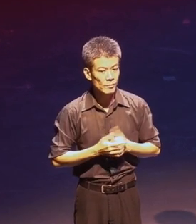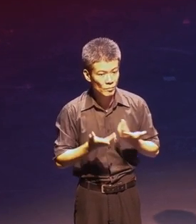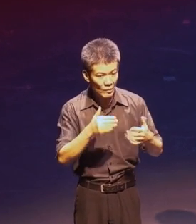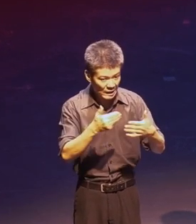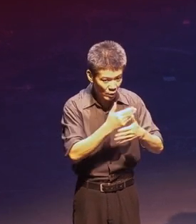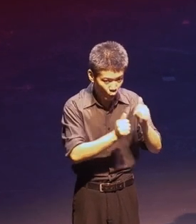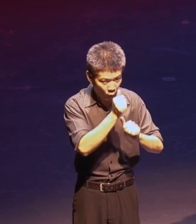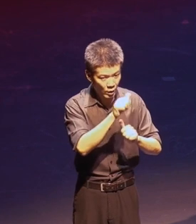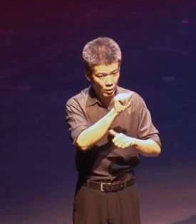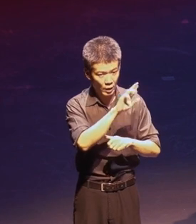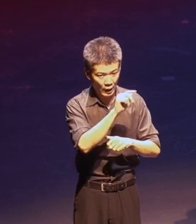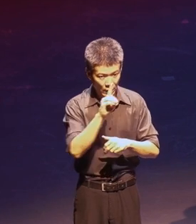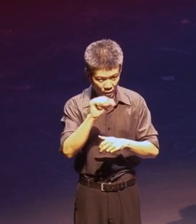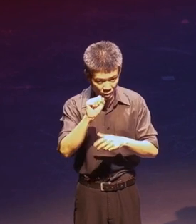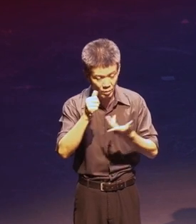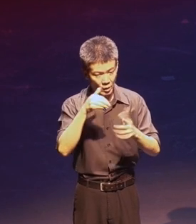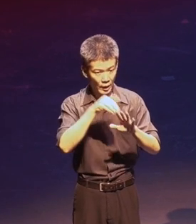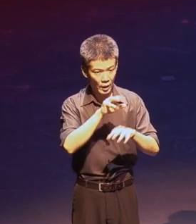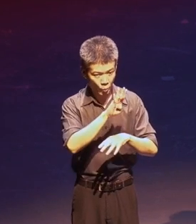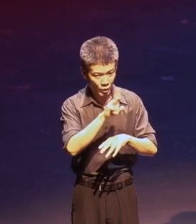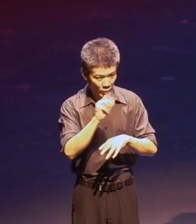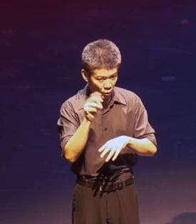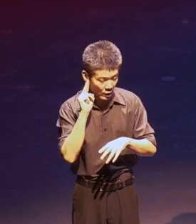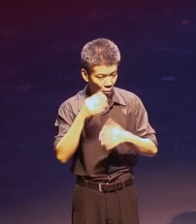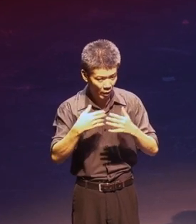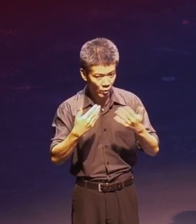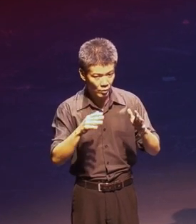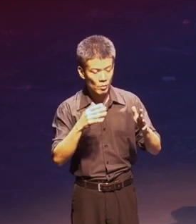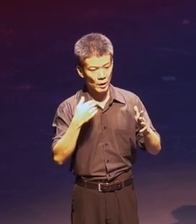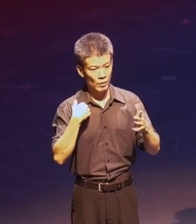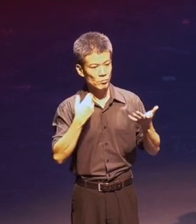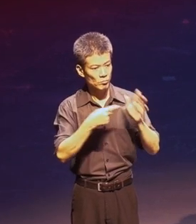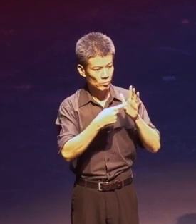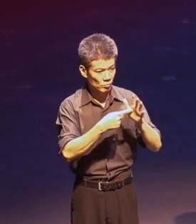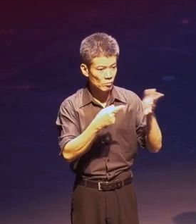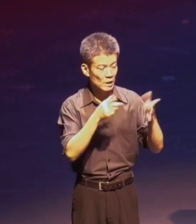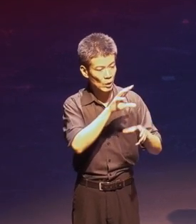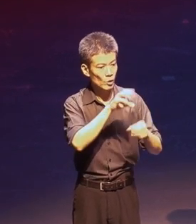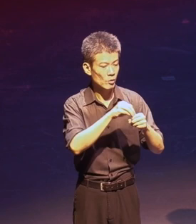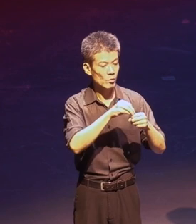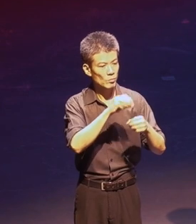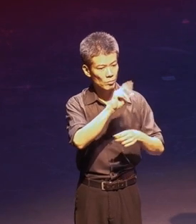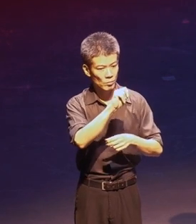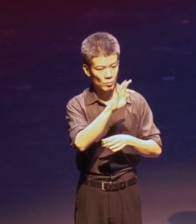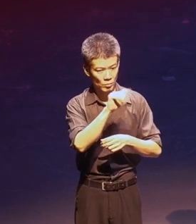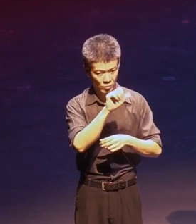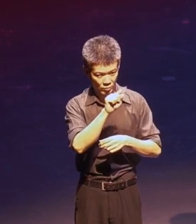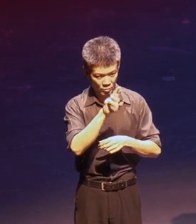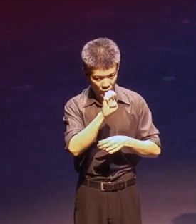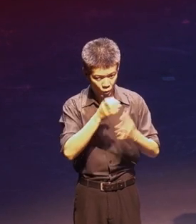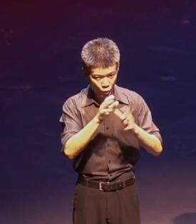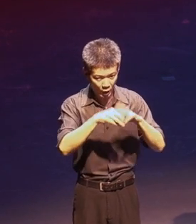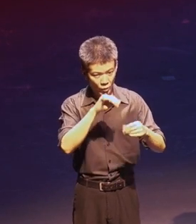The newest ADF2023 Centre at Bukit Merah you heard about earlier, for example, features inclusive infrastructure throughout